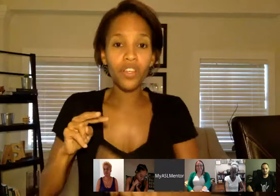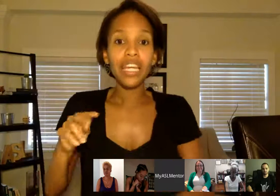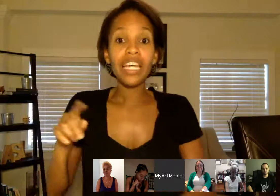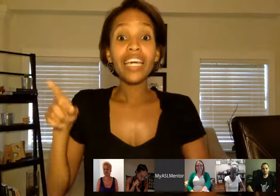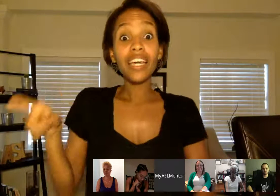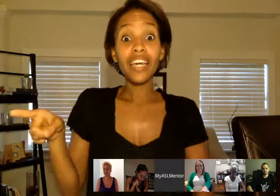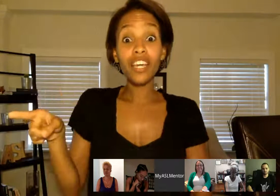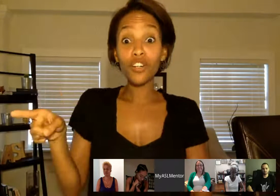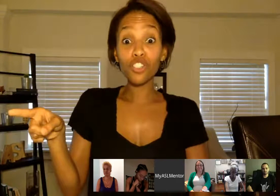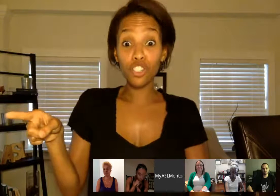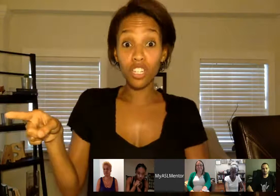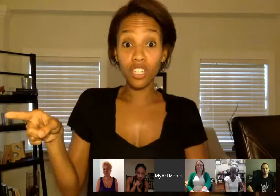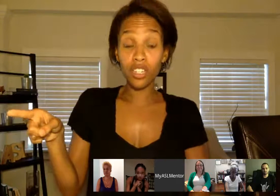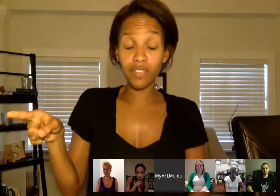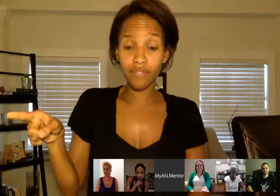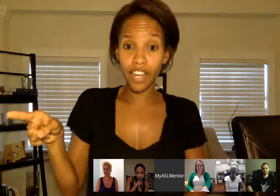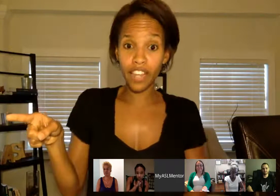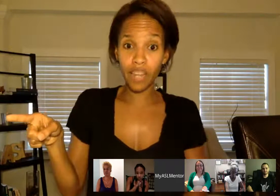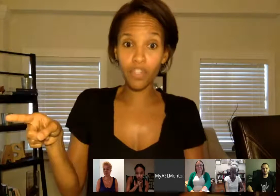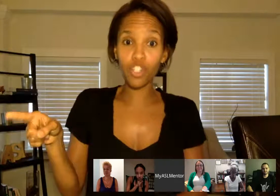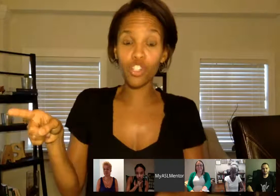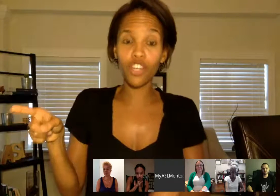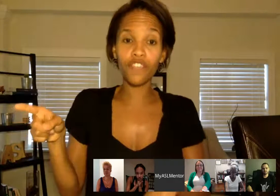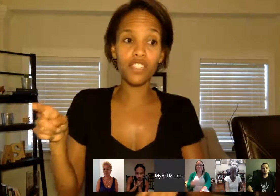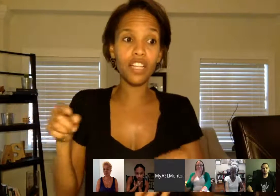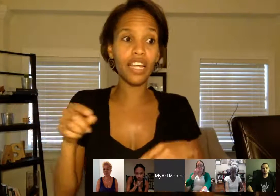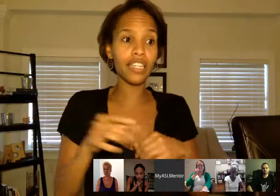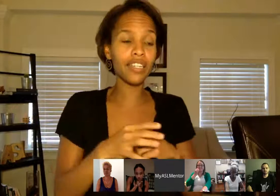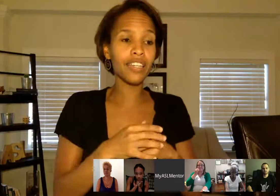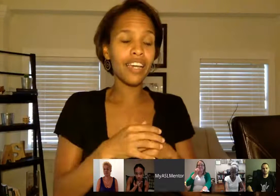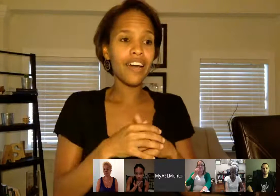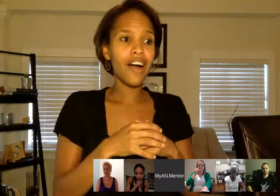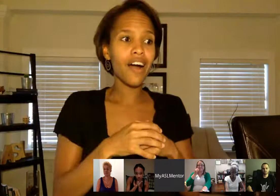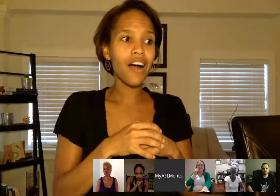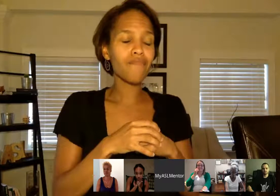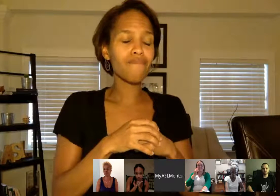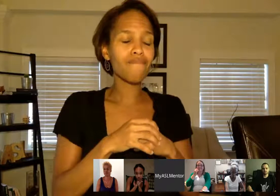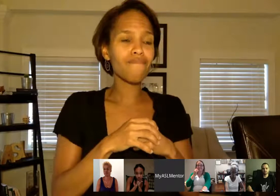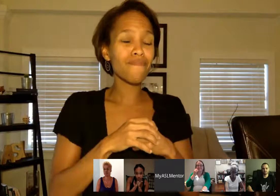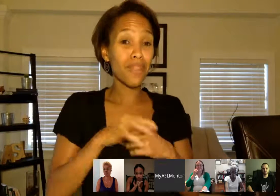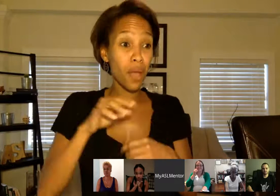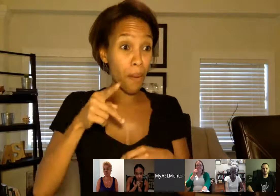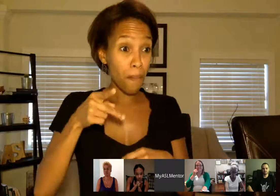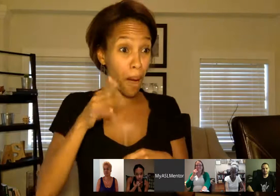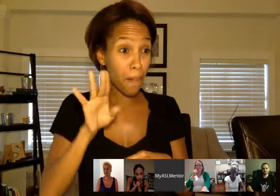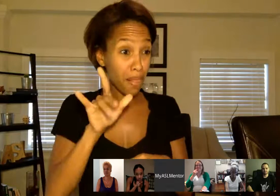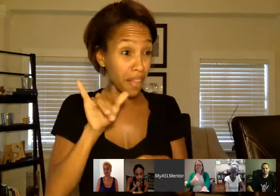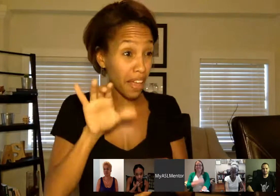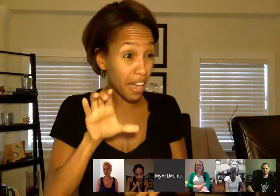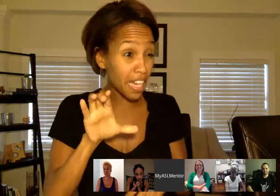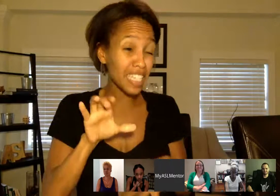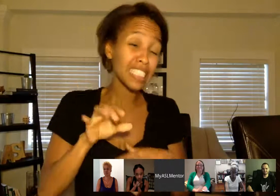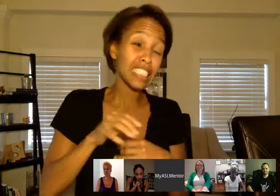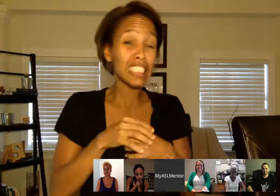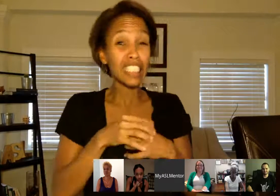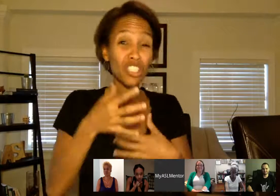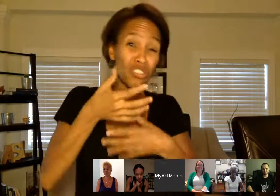perspective. He or she. Okay, then I'm going to shift slightly. And